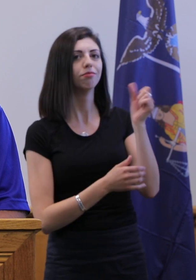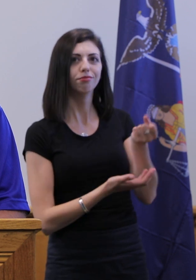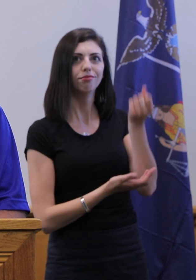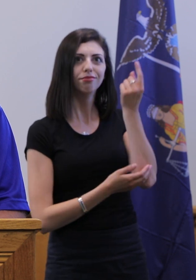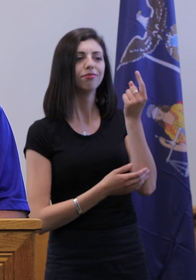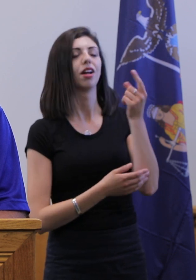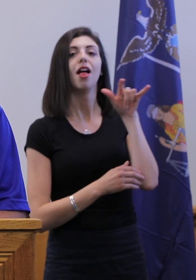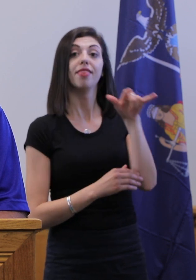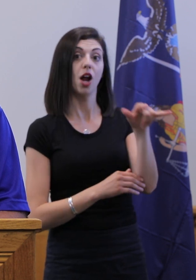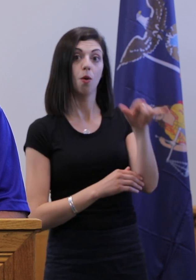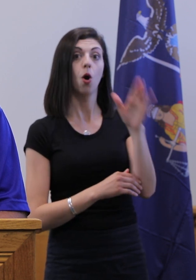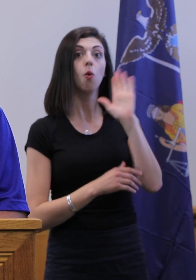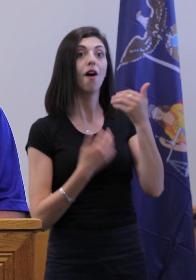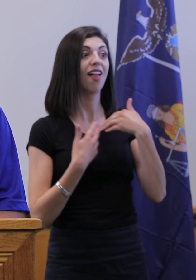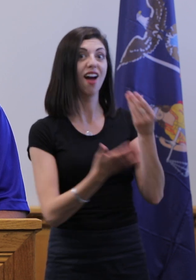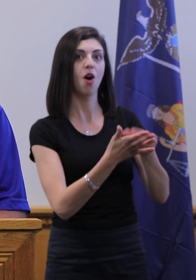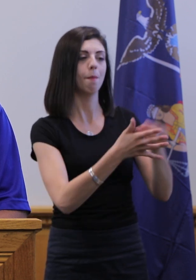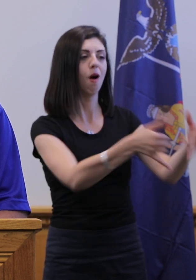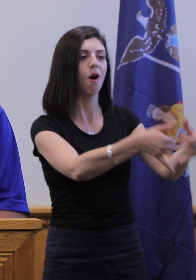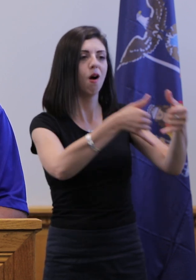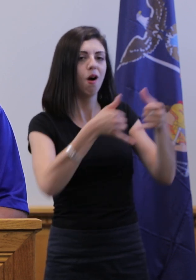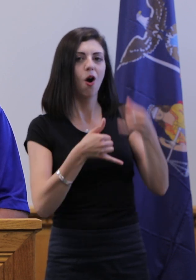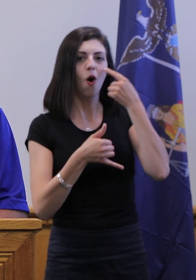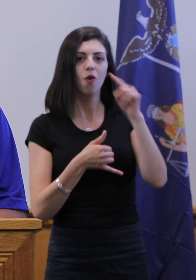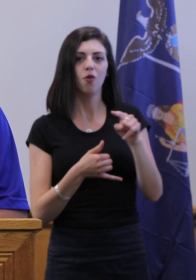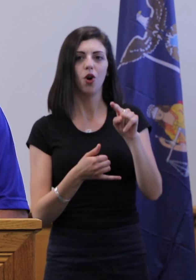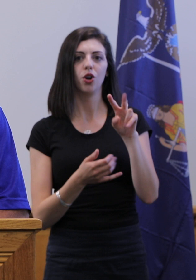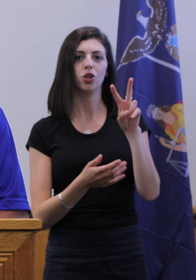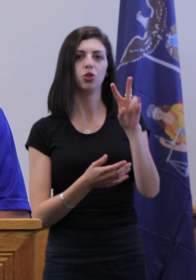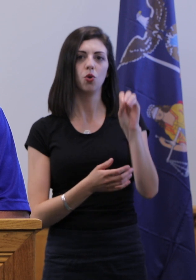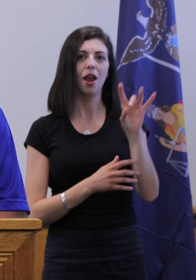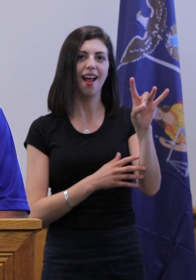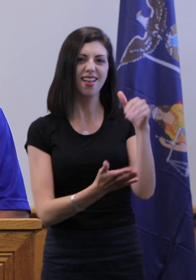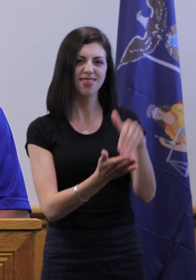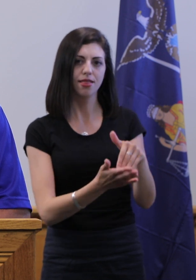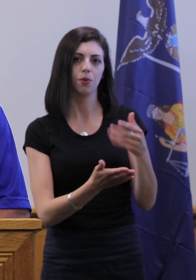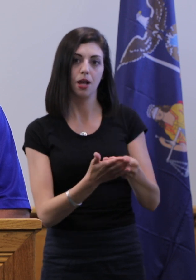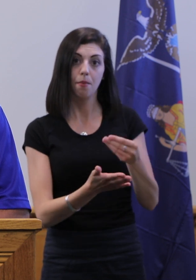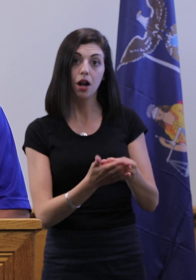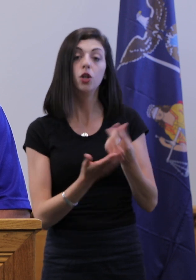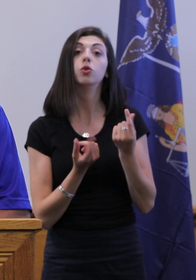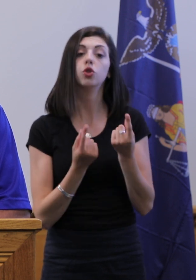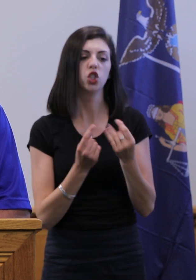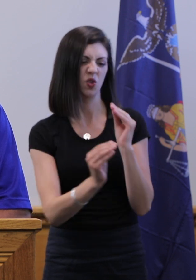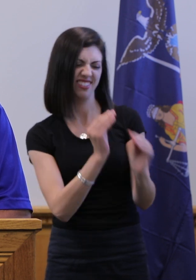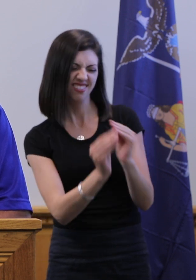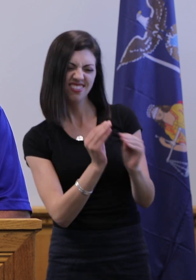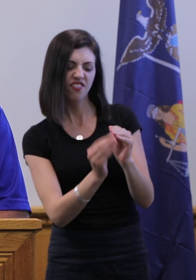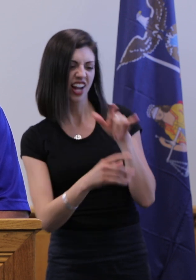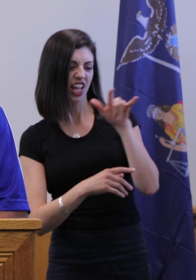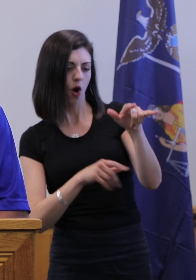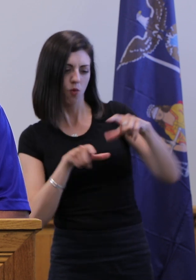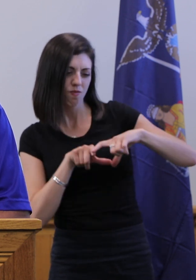an FAA grant of $208,000. This funding will help us begin a multi-year project to rehabilitate and improve